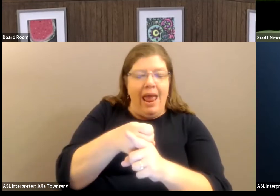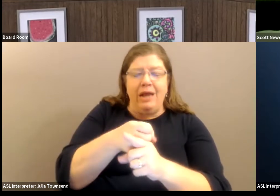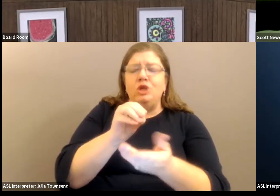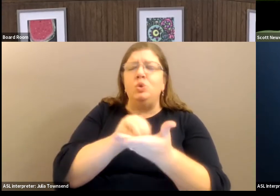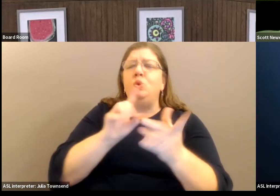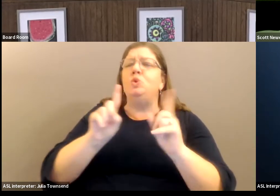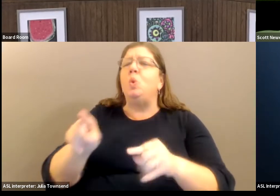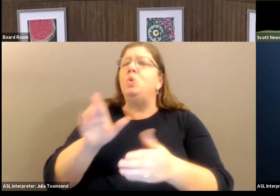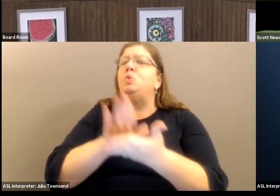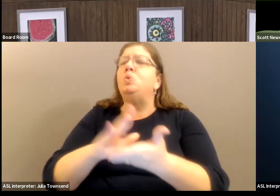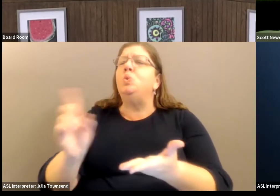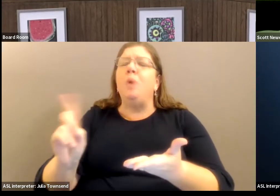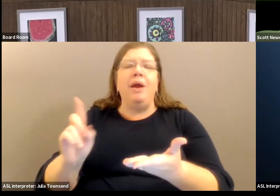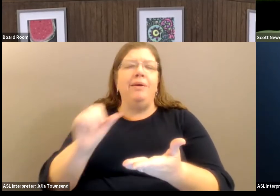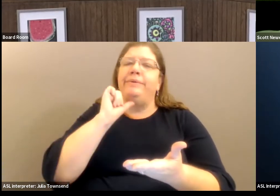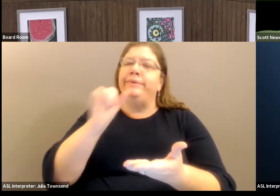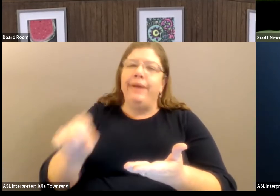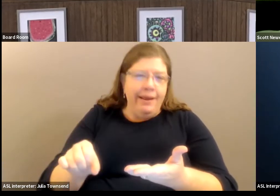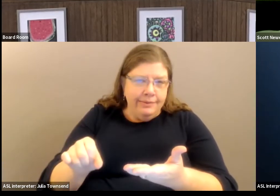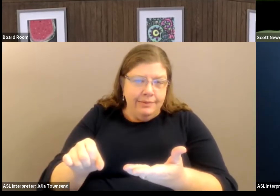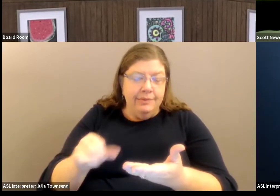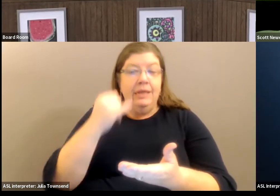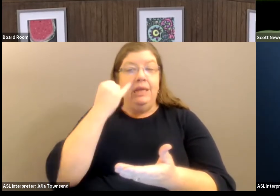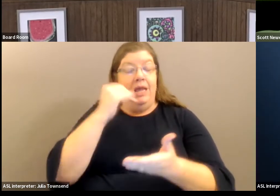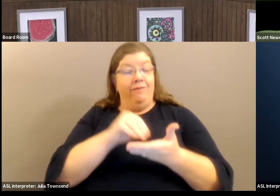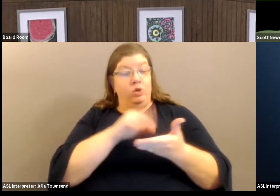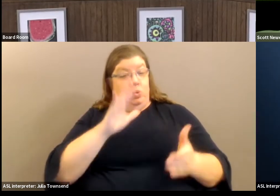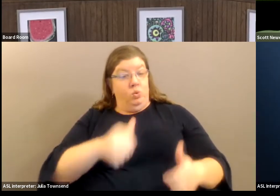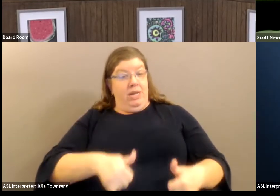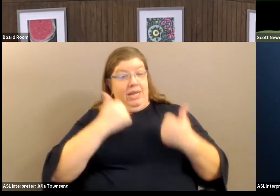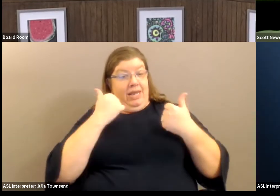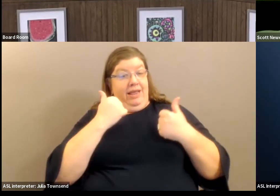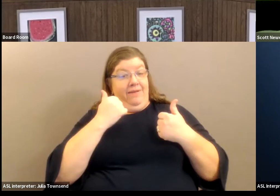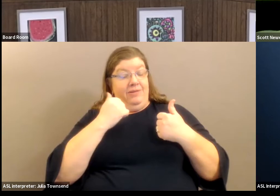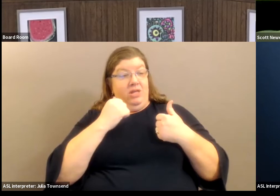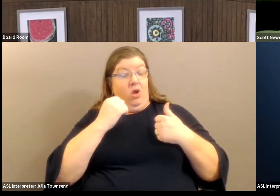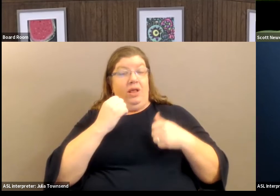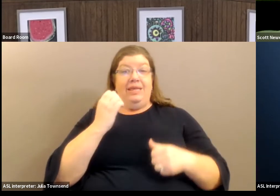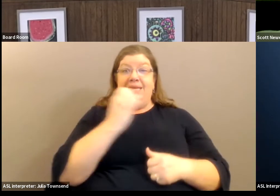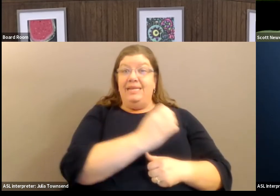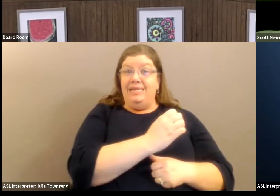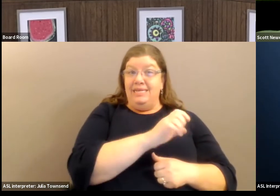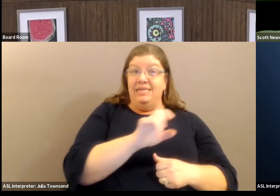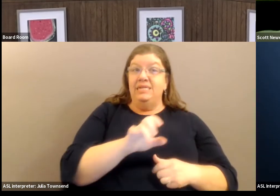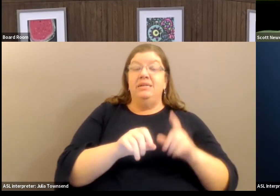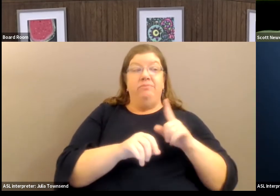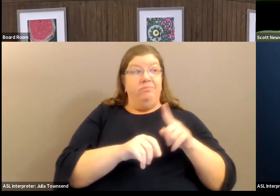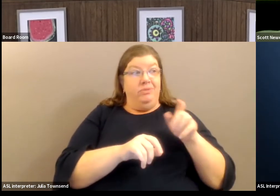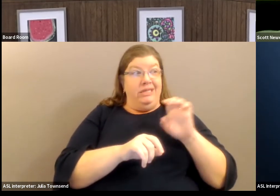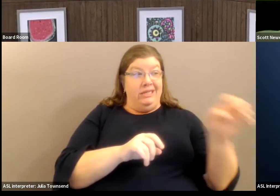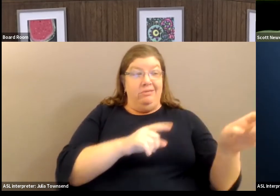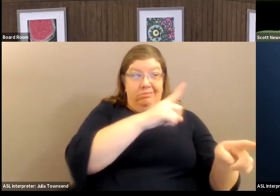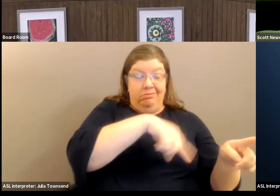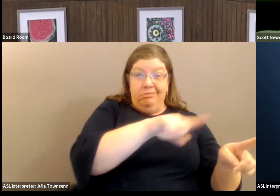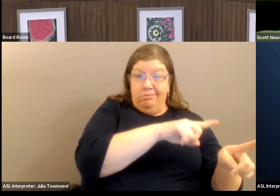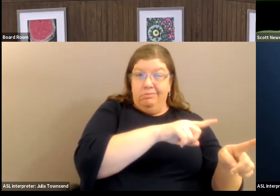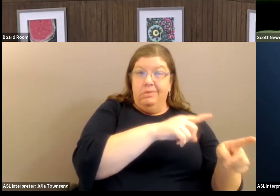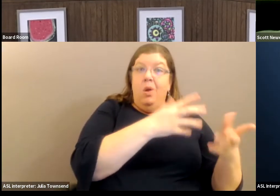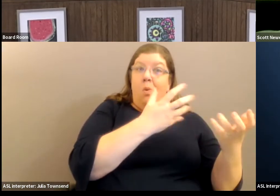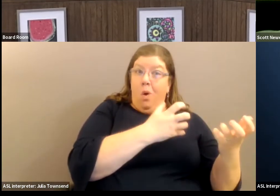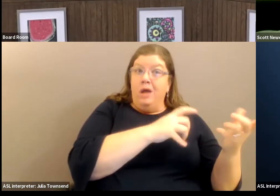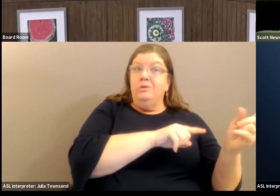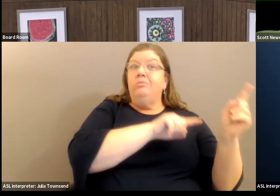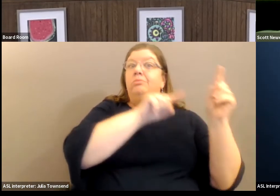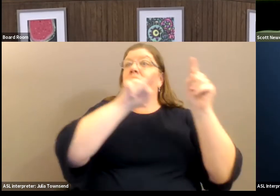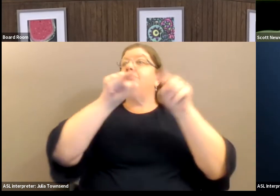go to school. If a student lives on the east side and he or she or they want to